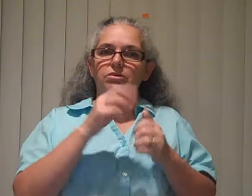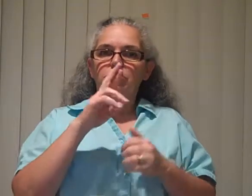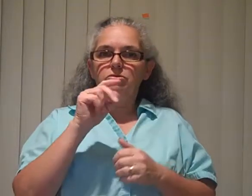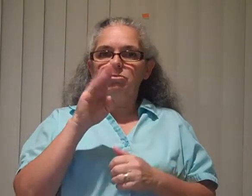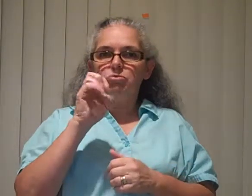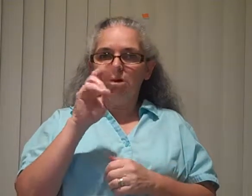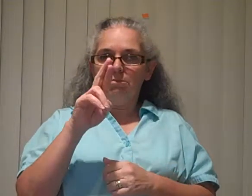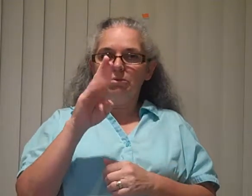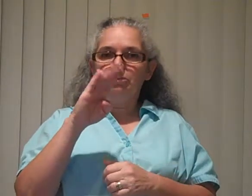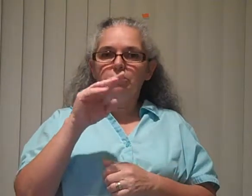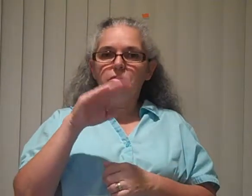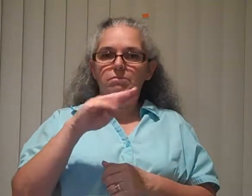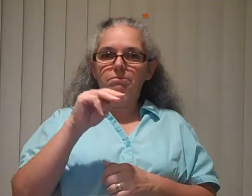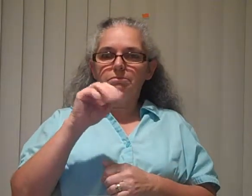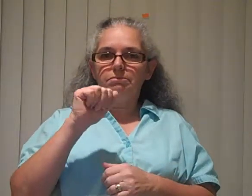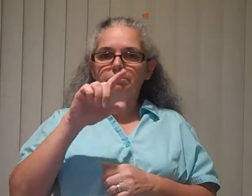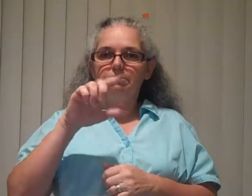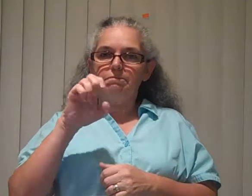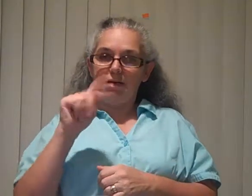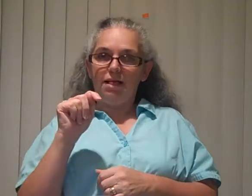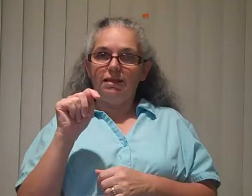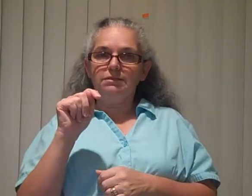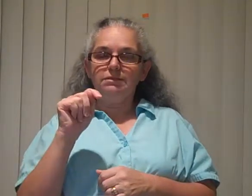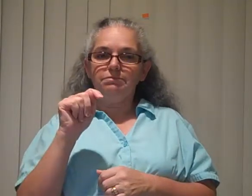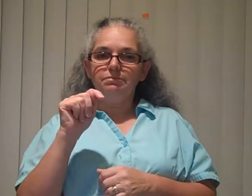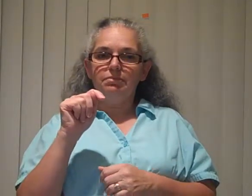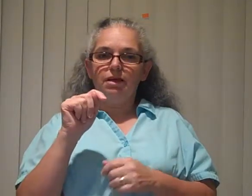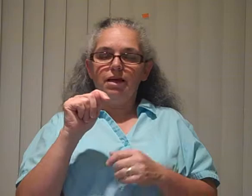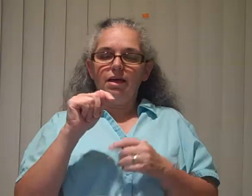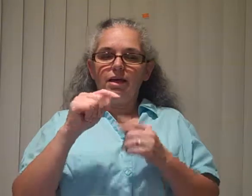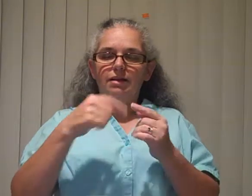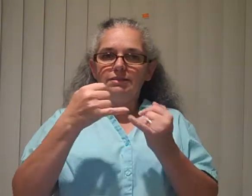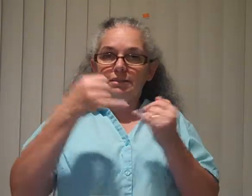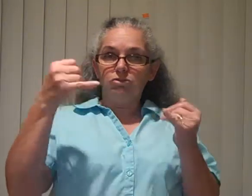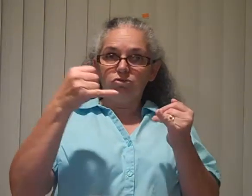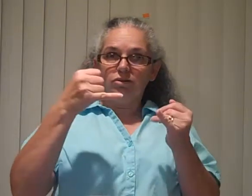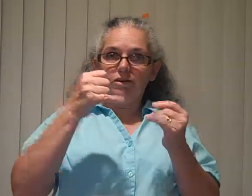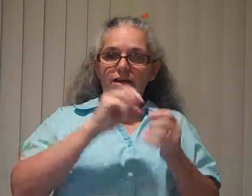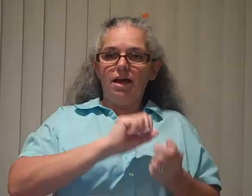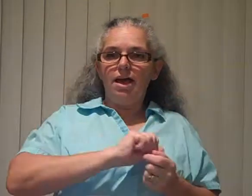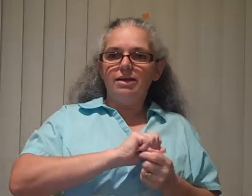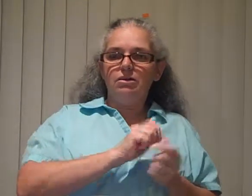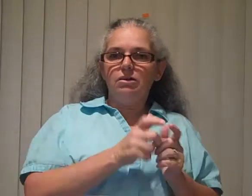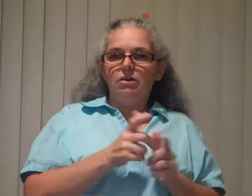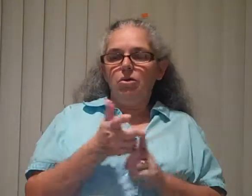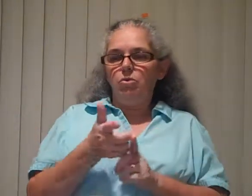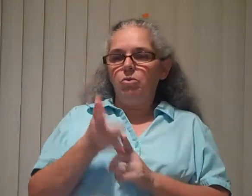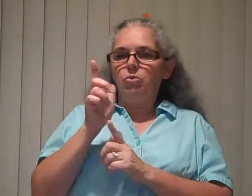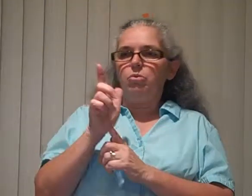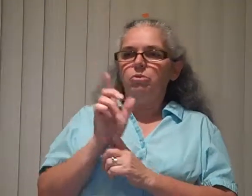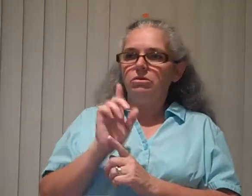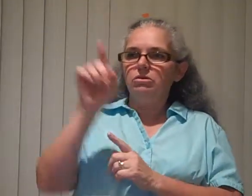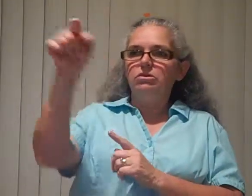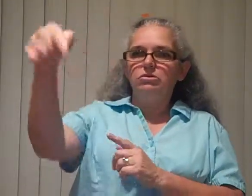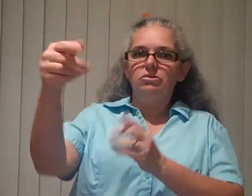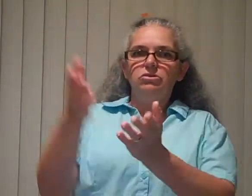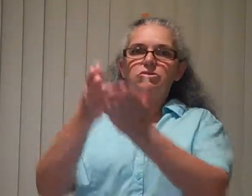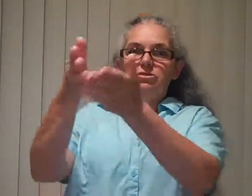a nylon string. Well, he shoots it over. The people on your boat are scrambling around to retrieve this mallet. And so you start pulling on